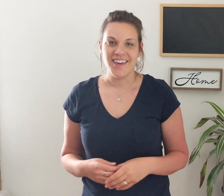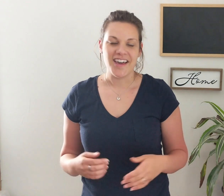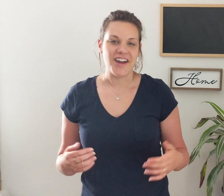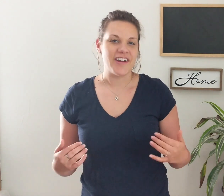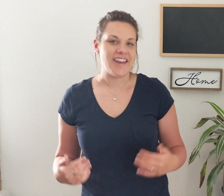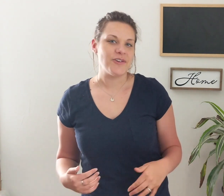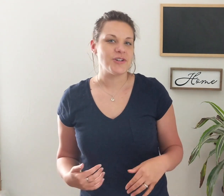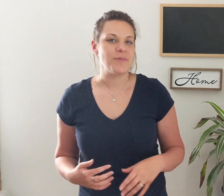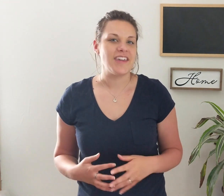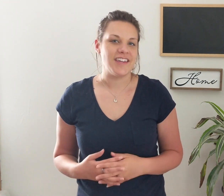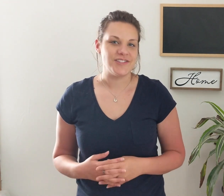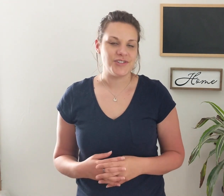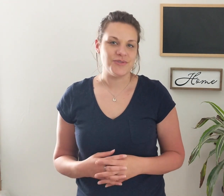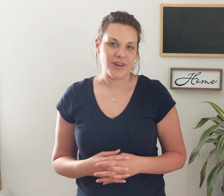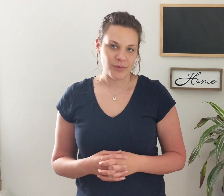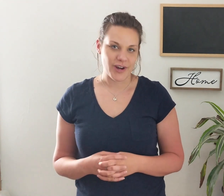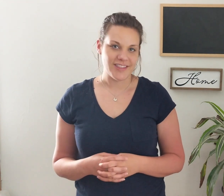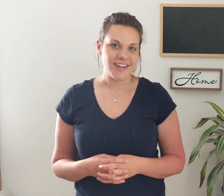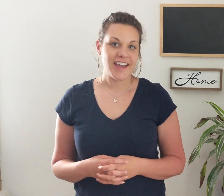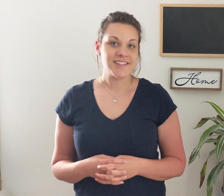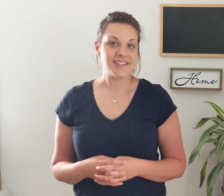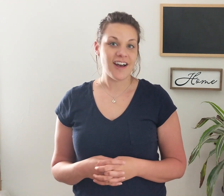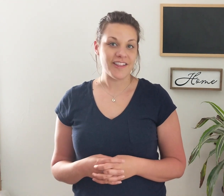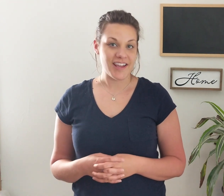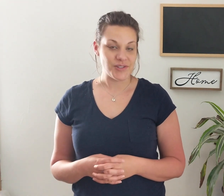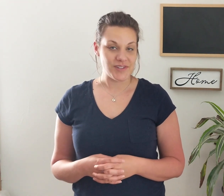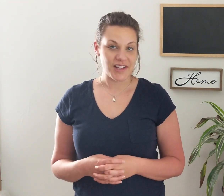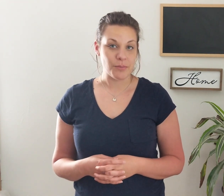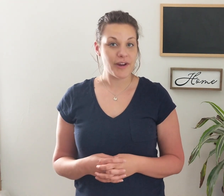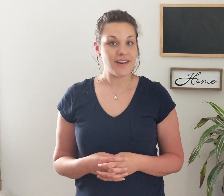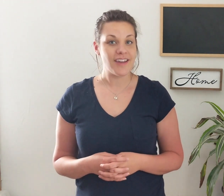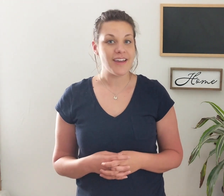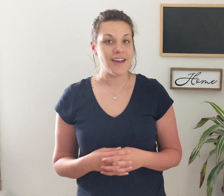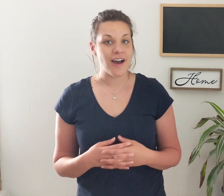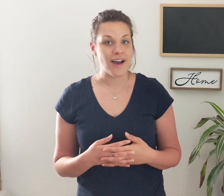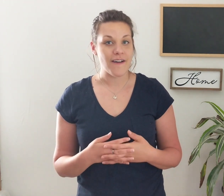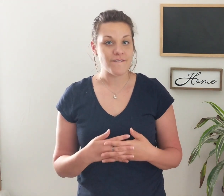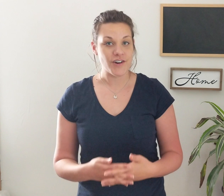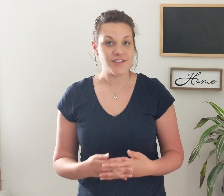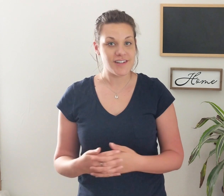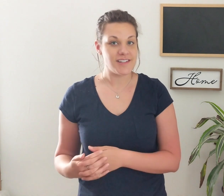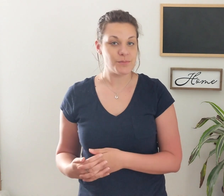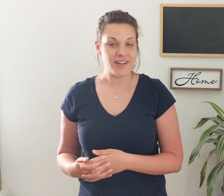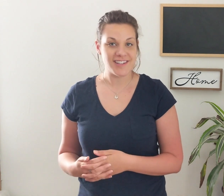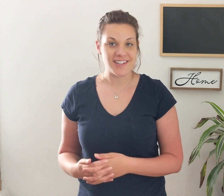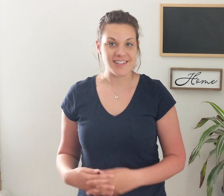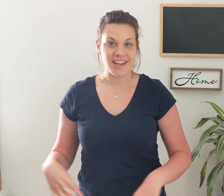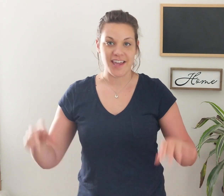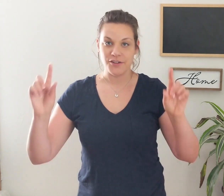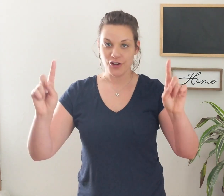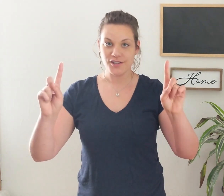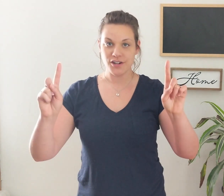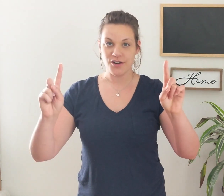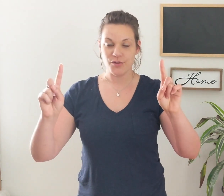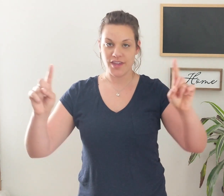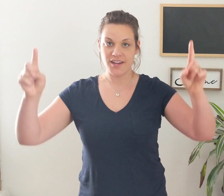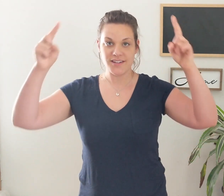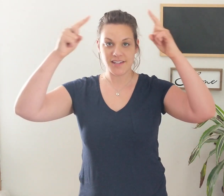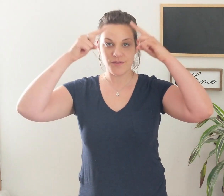All right, now jumping into February. The next holidays we celebrate, first is President's Day. You're gonna start off with that index